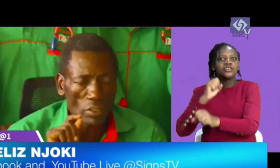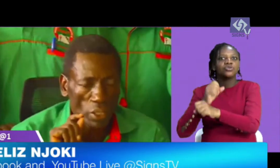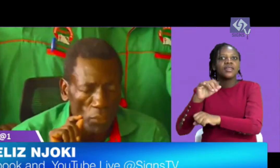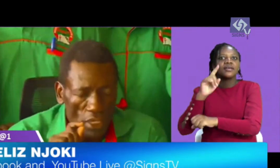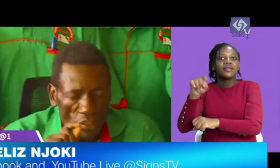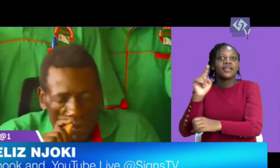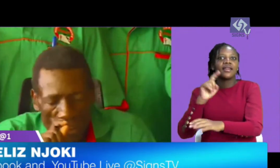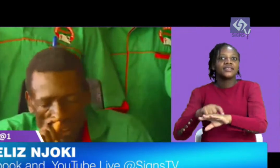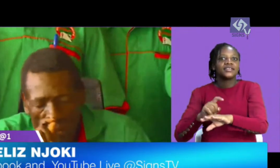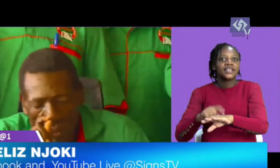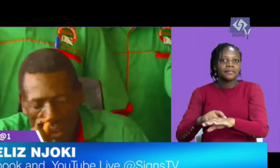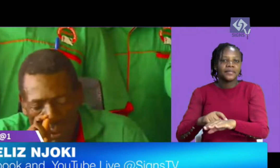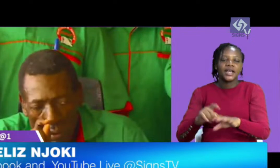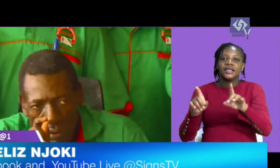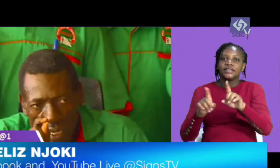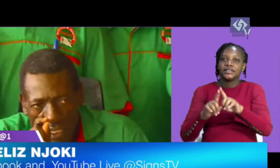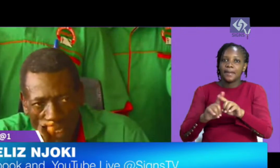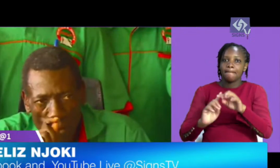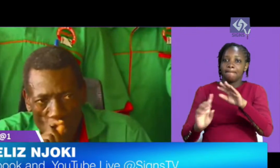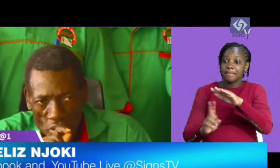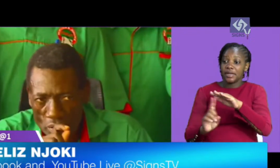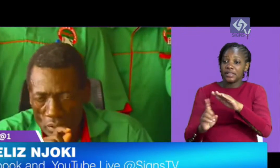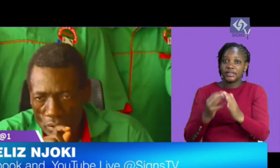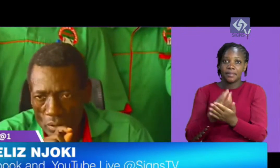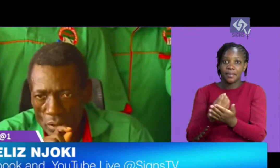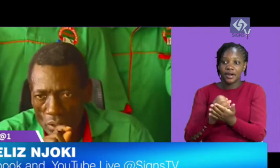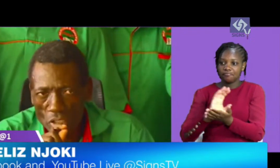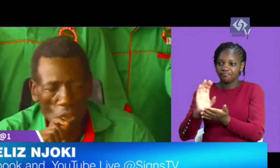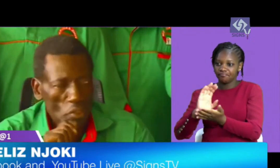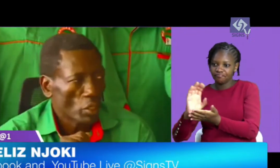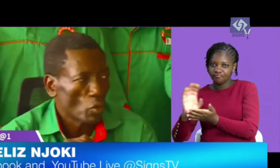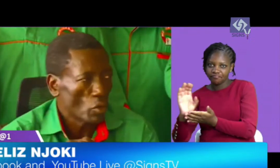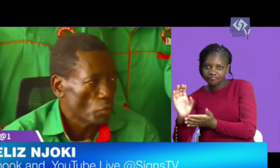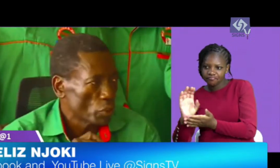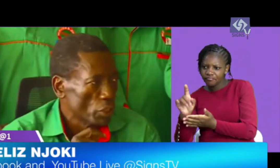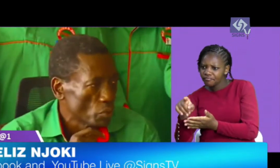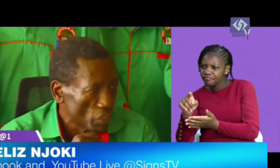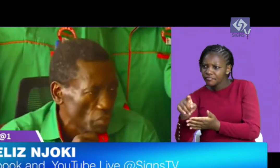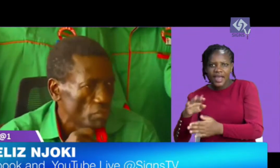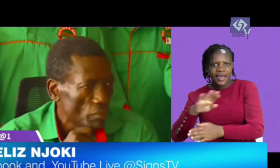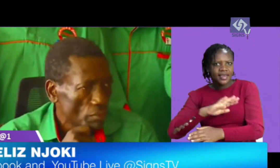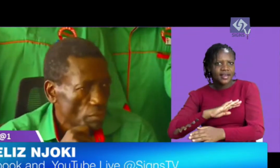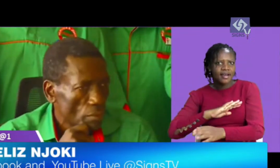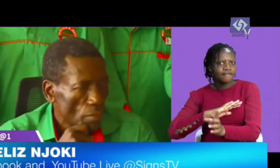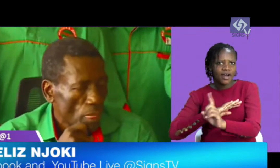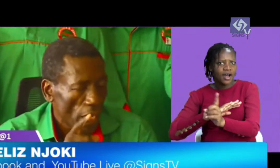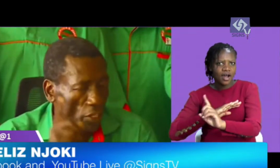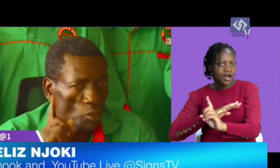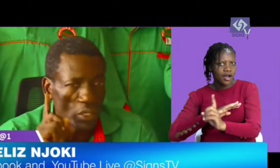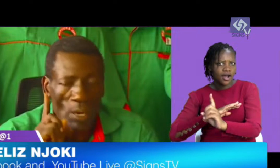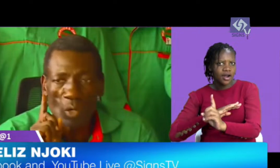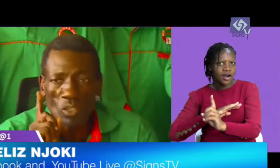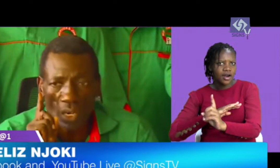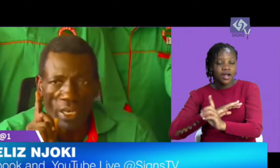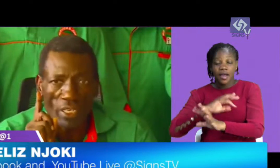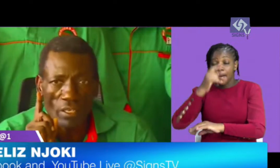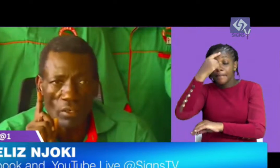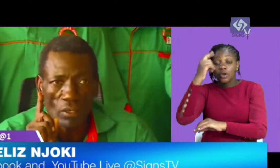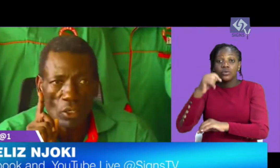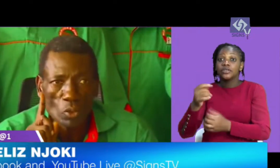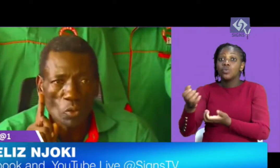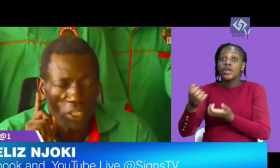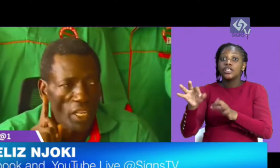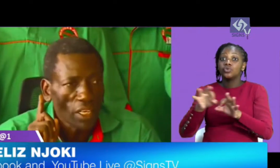What the ministry gives to these schools as allocation is not the whole of what they should give. And they should come out